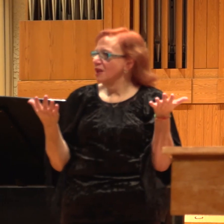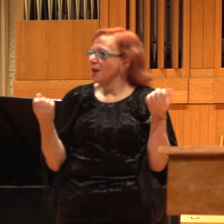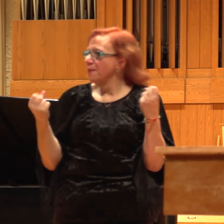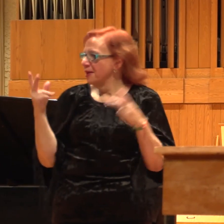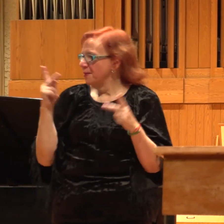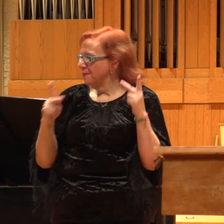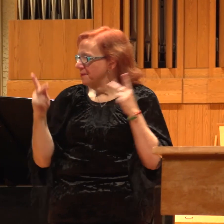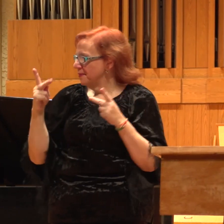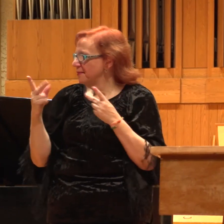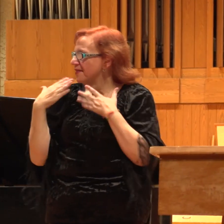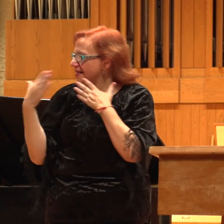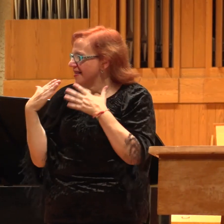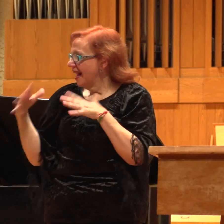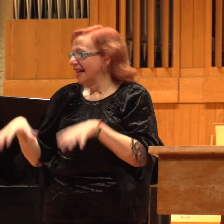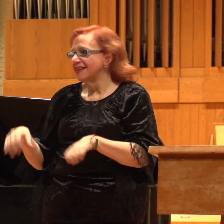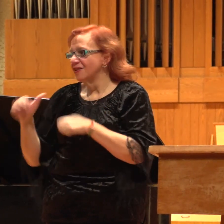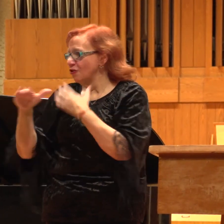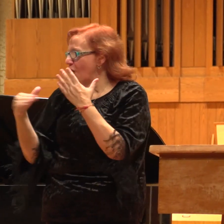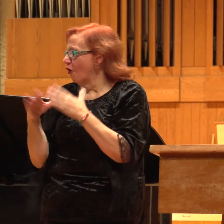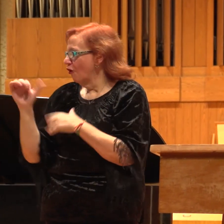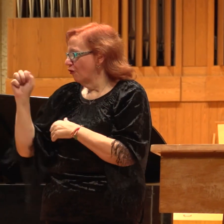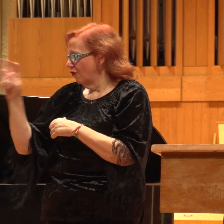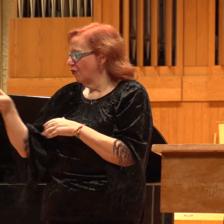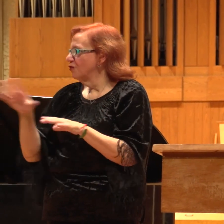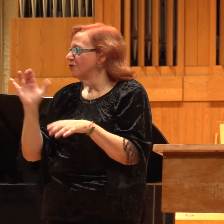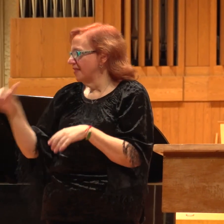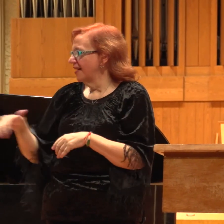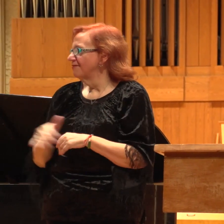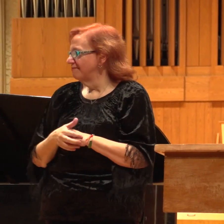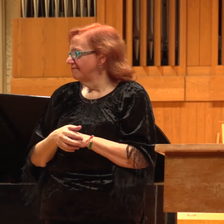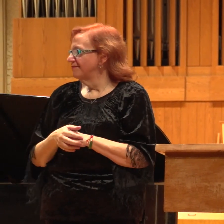lots of people to thank. It takes a whole crew to do something like